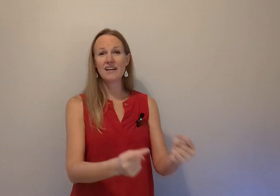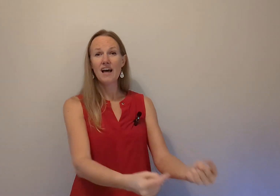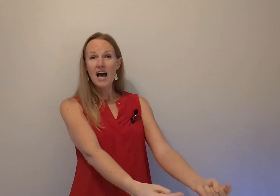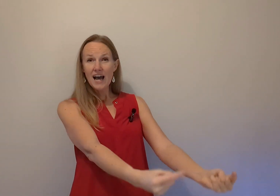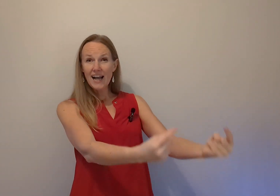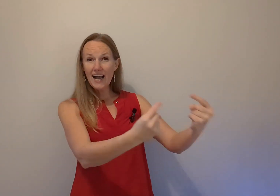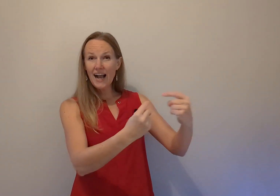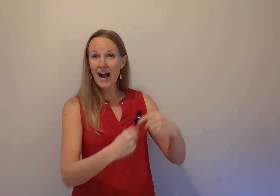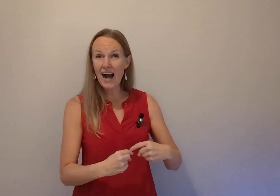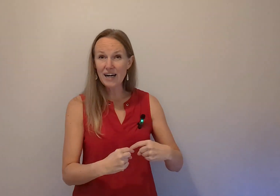then come,